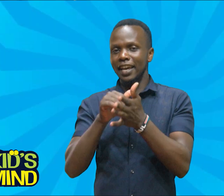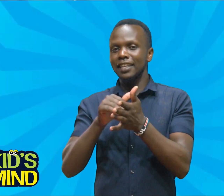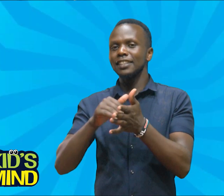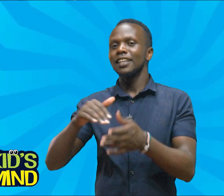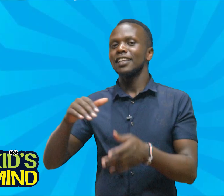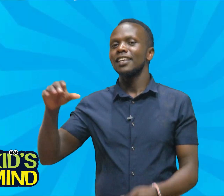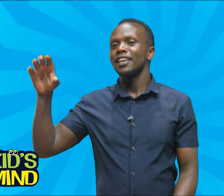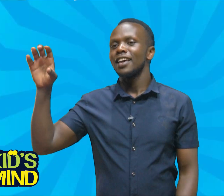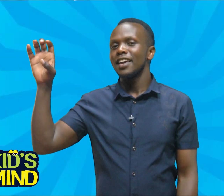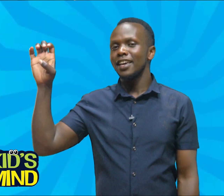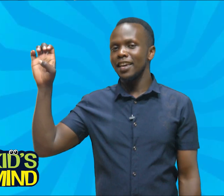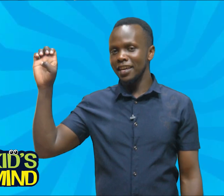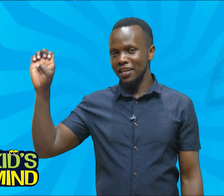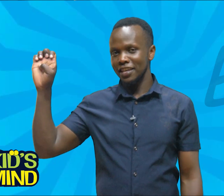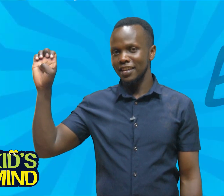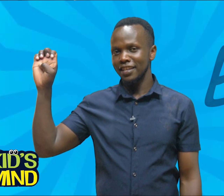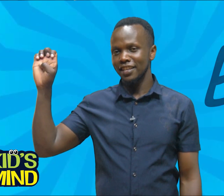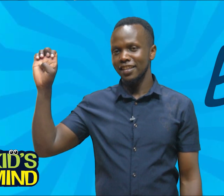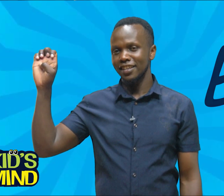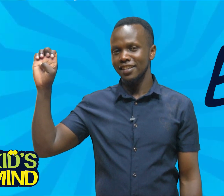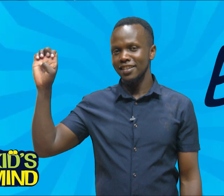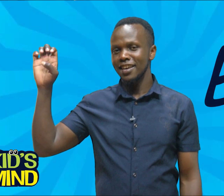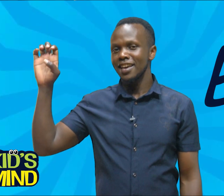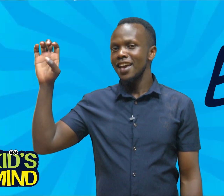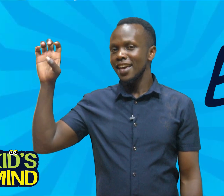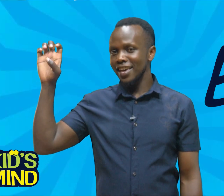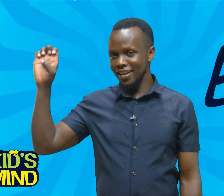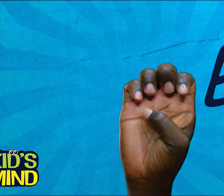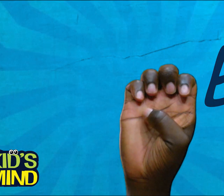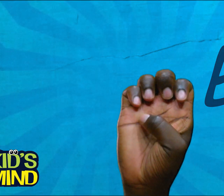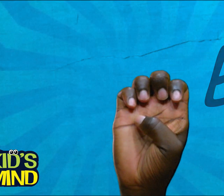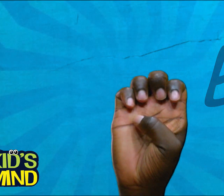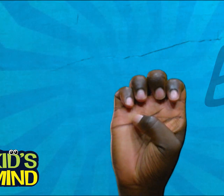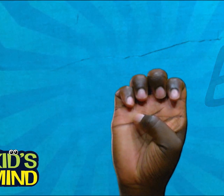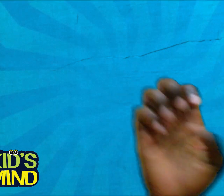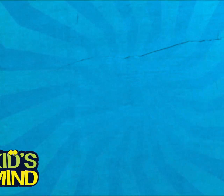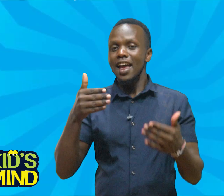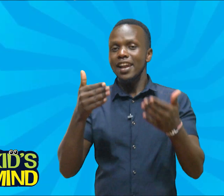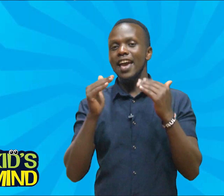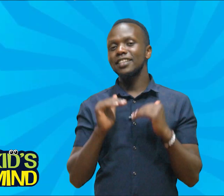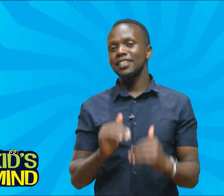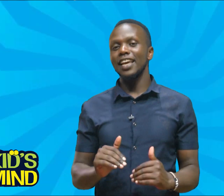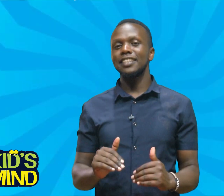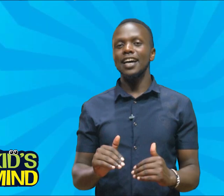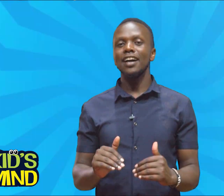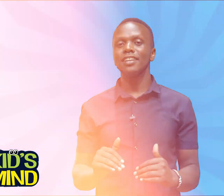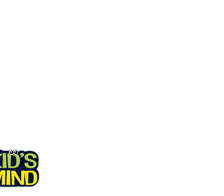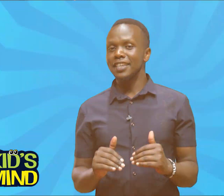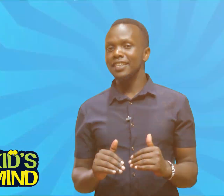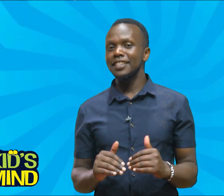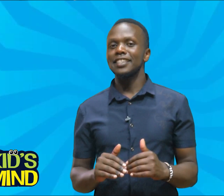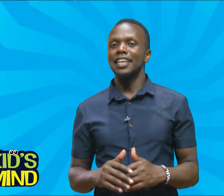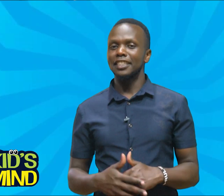again. E. E. Next letter is letter